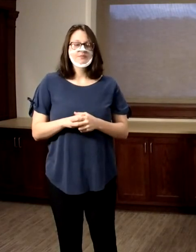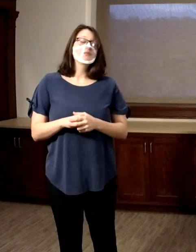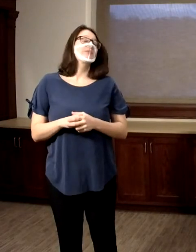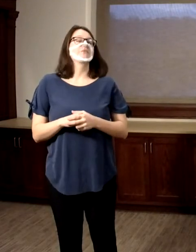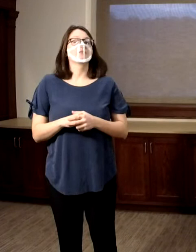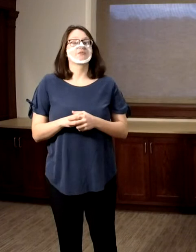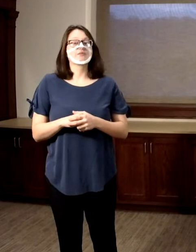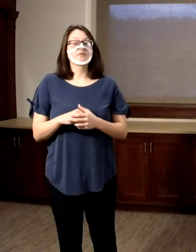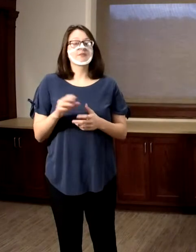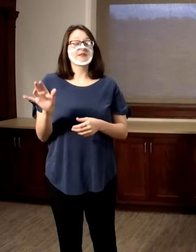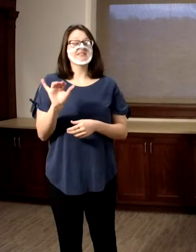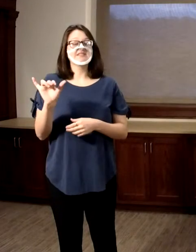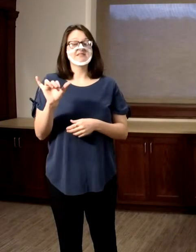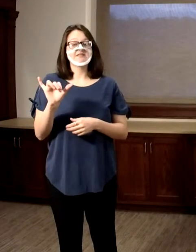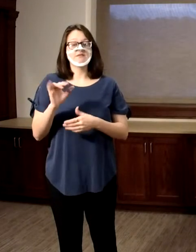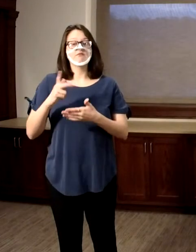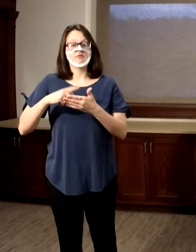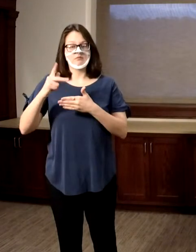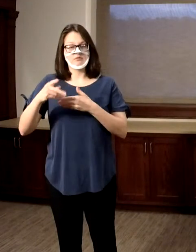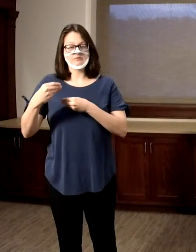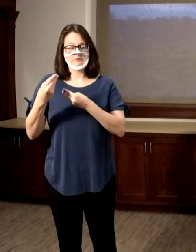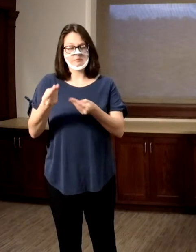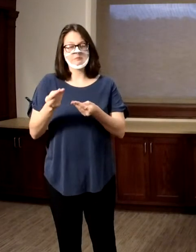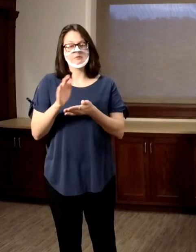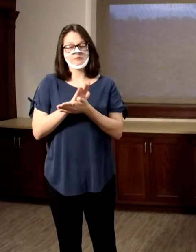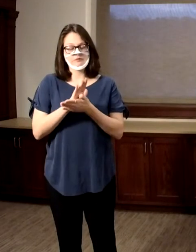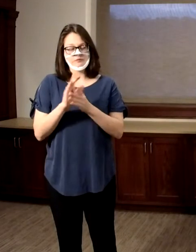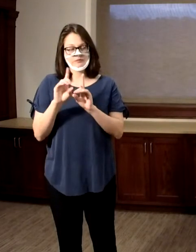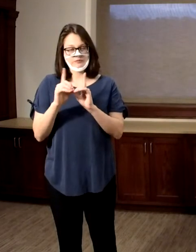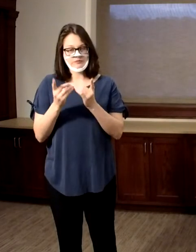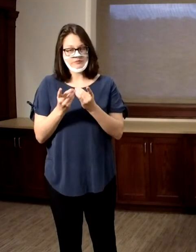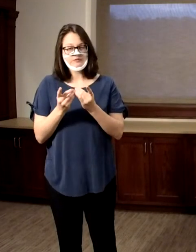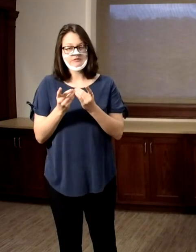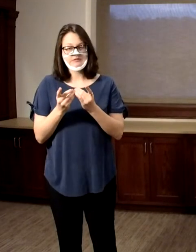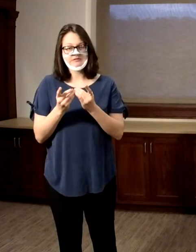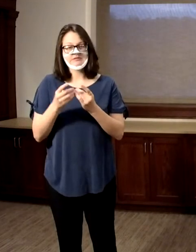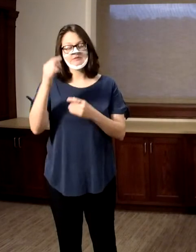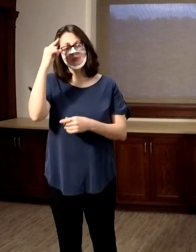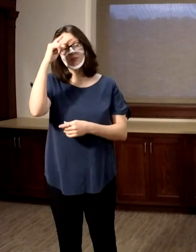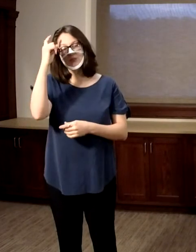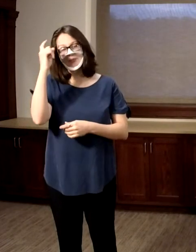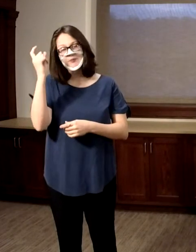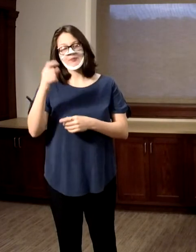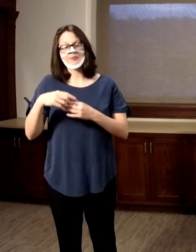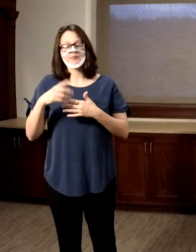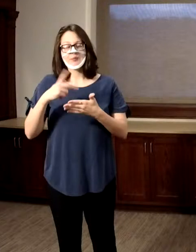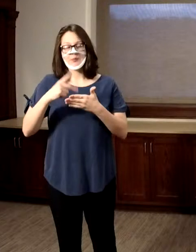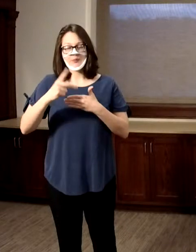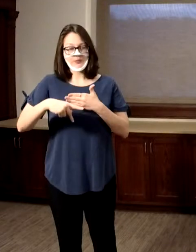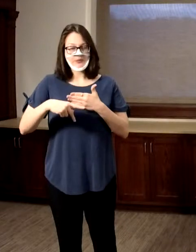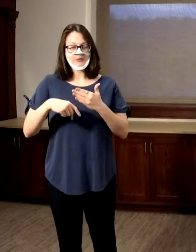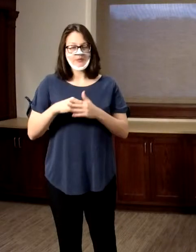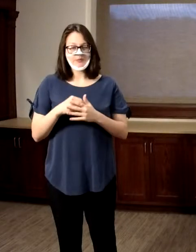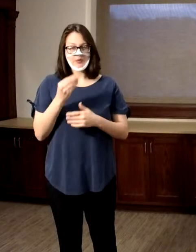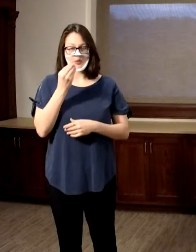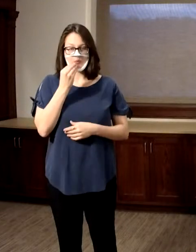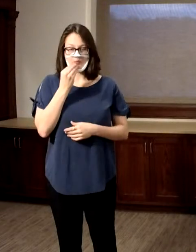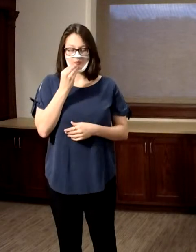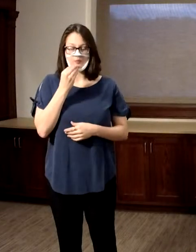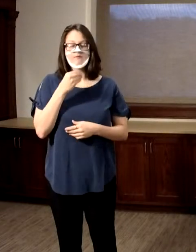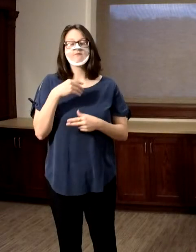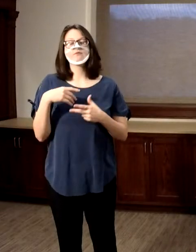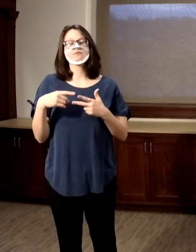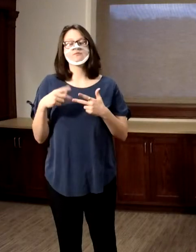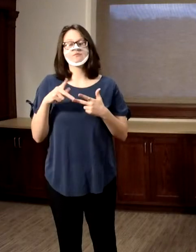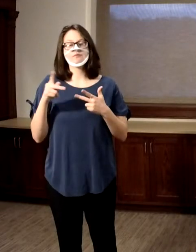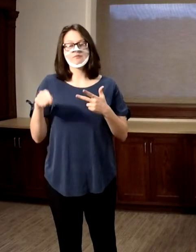programs offered by the school districts, the summer food programs, Greater Pittsburgh Community Food Bank, and other food pantries and programs. Additionally, the